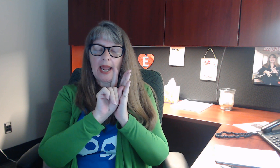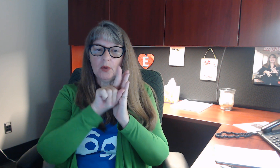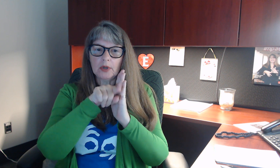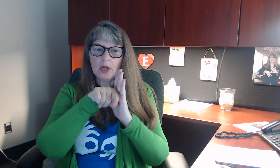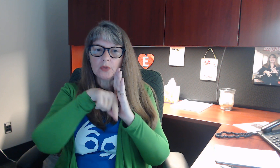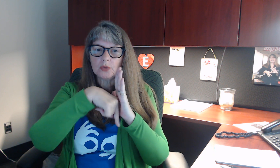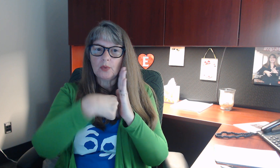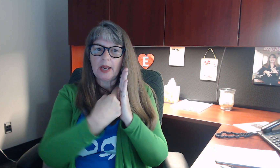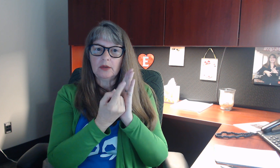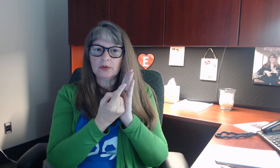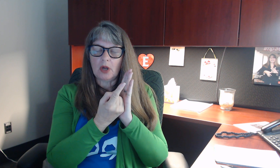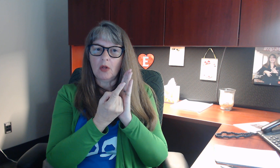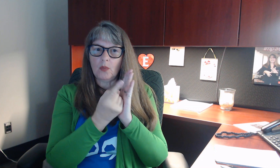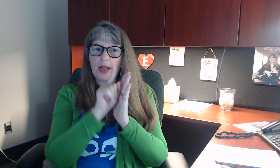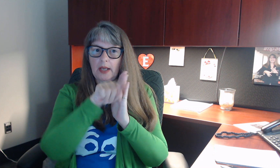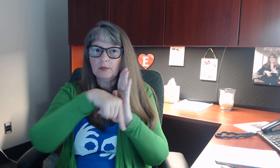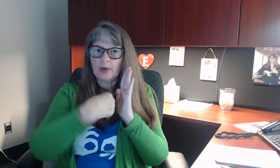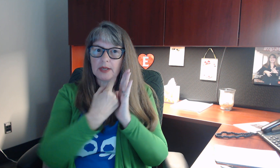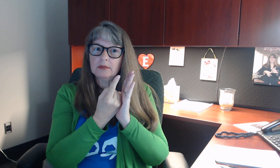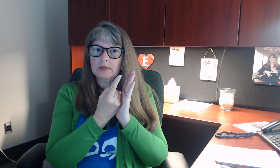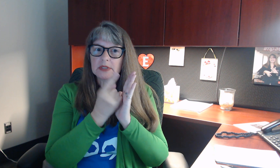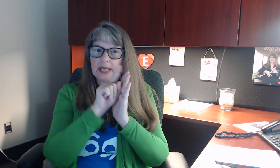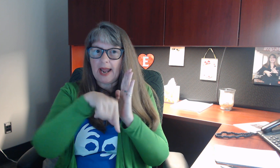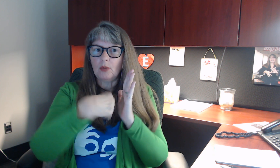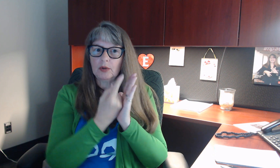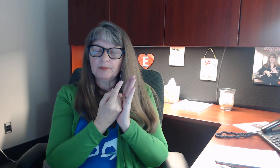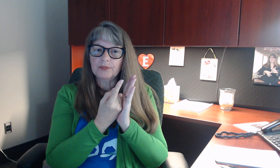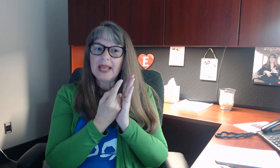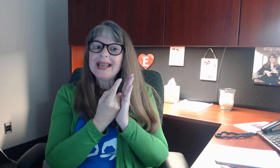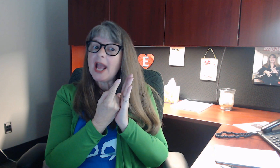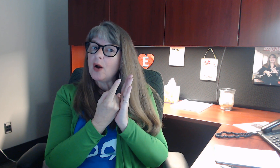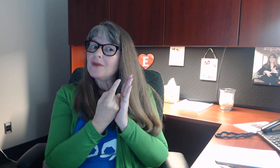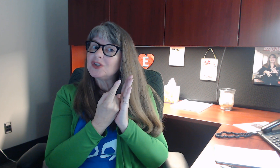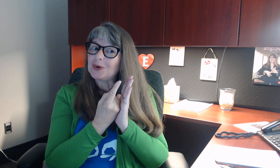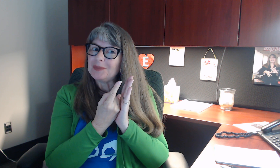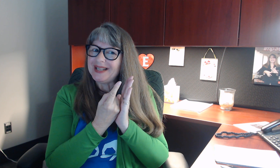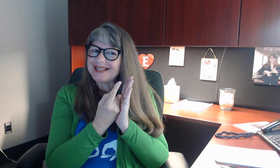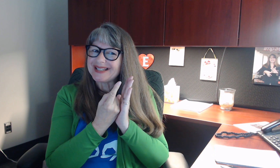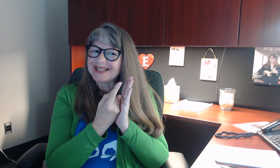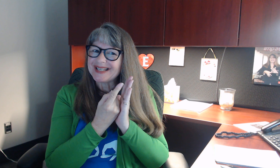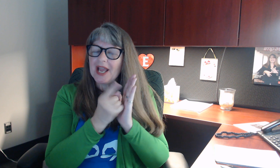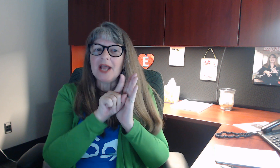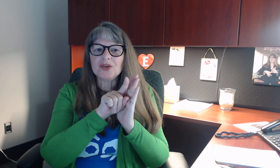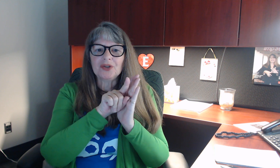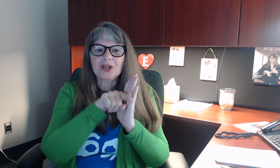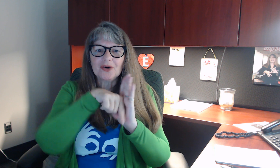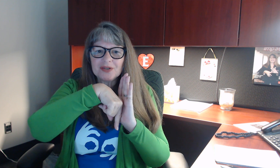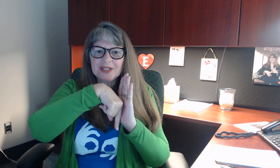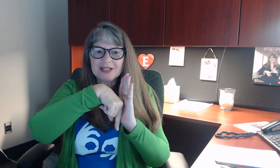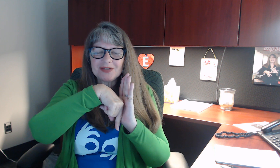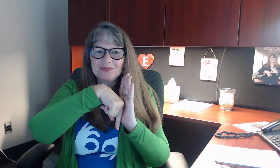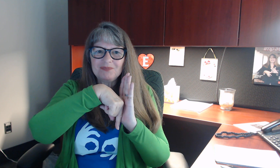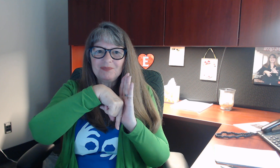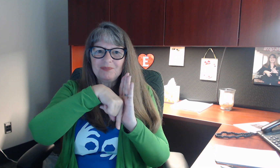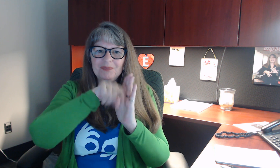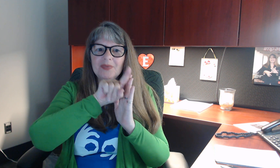hour goes around all the way, right? It's an hour. Now, if it's 30 minutes, it's only going to go to the 6.